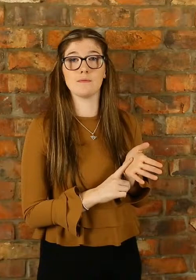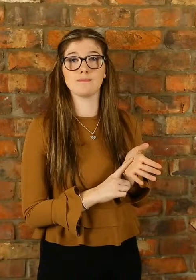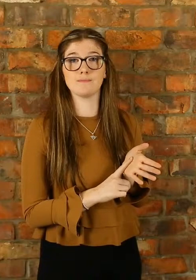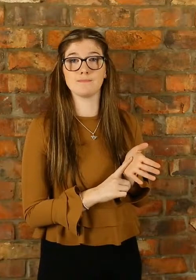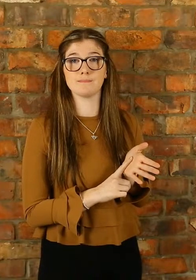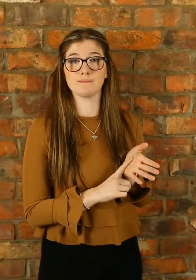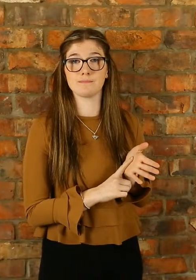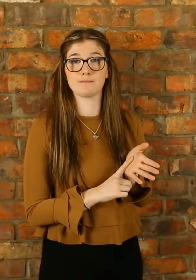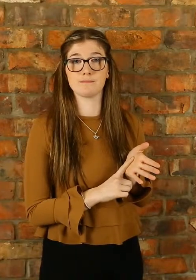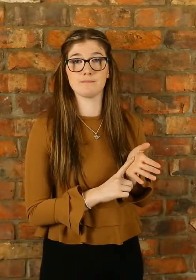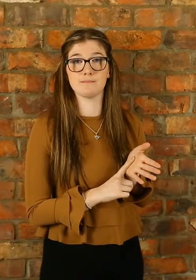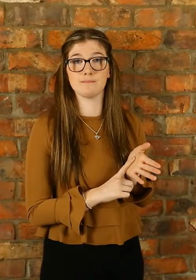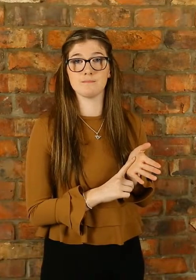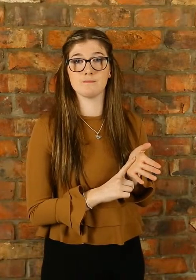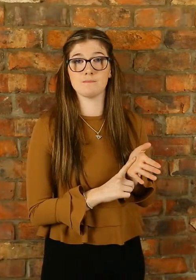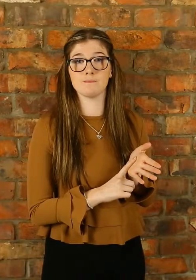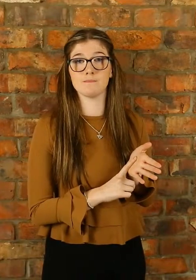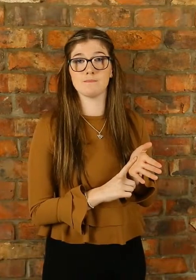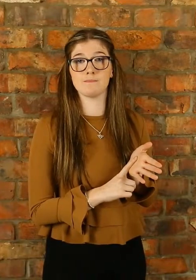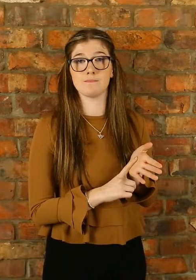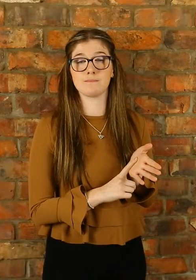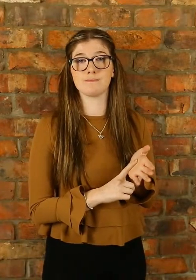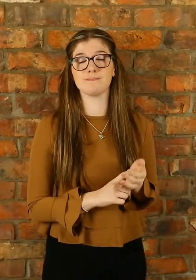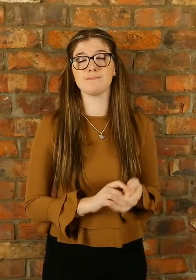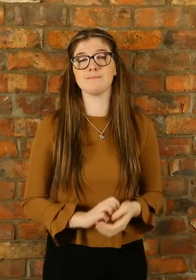palm. And that is the letter L.